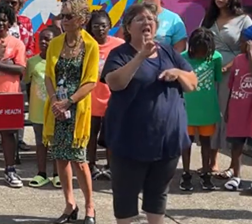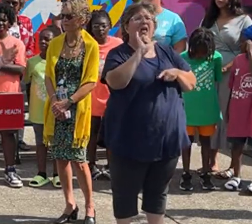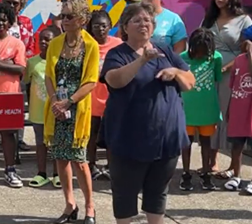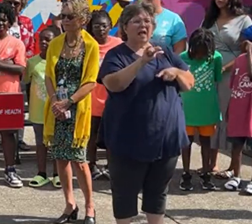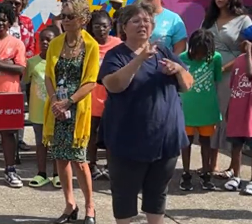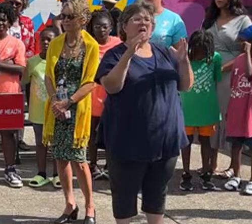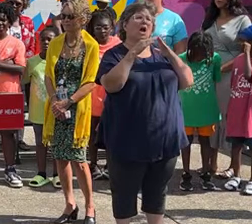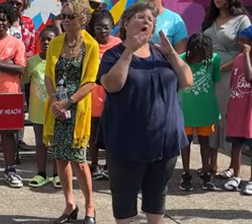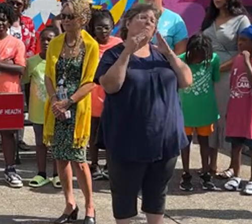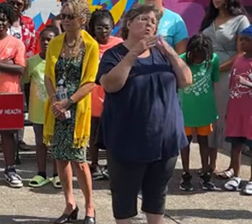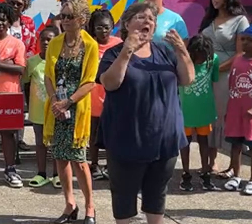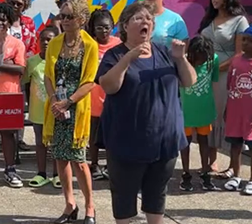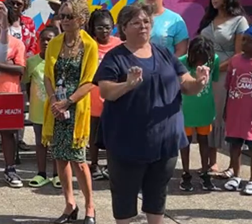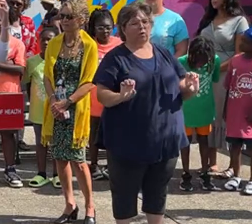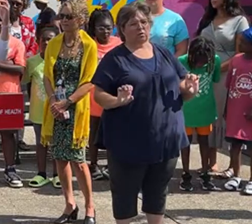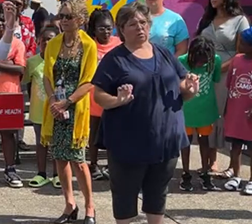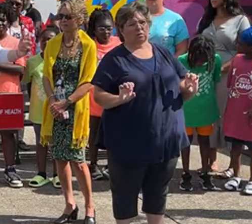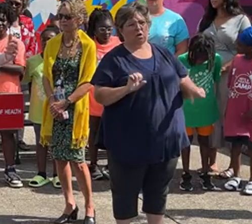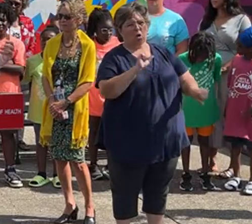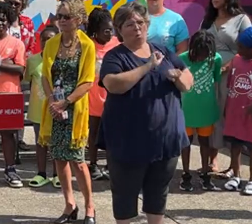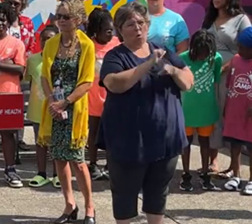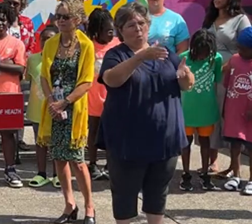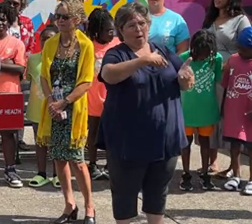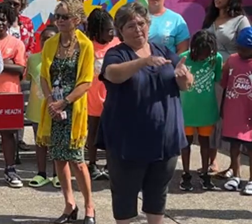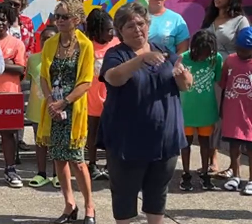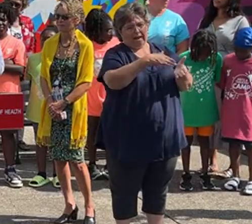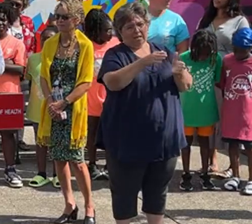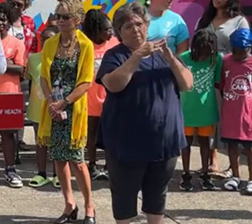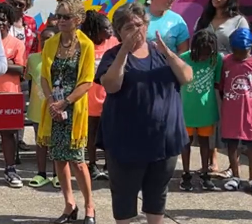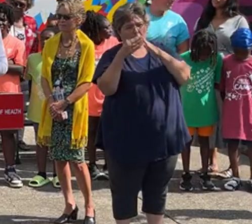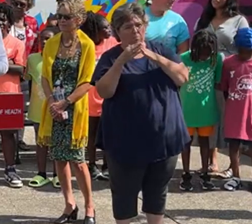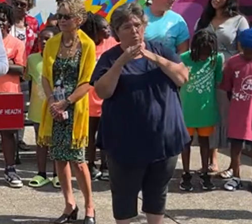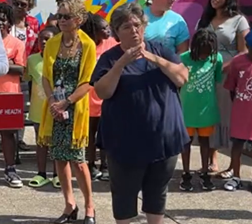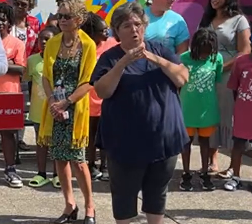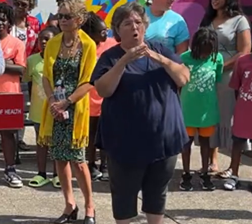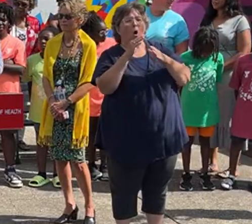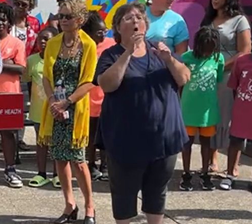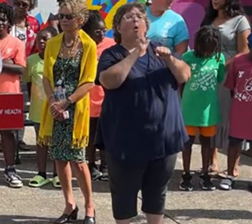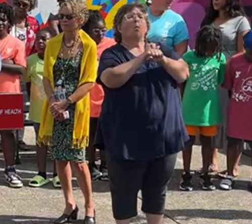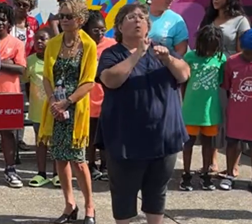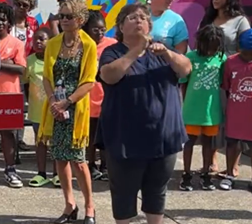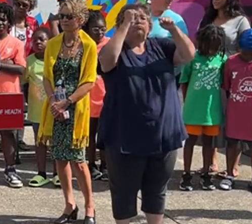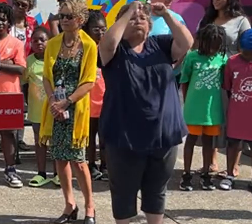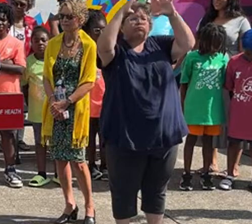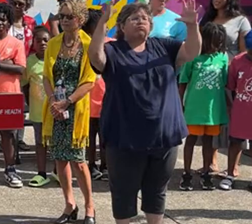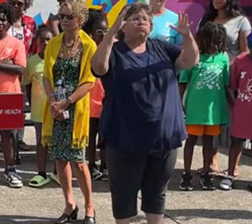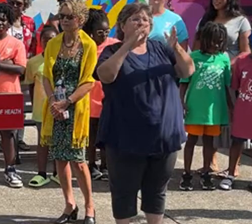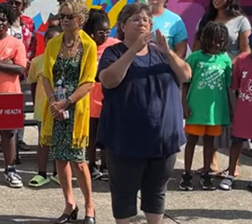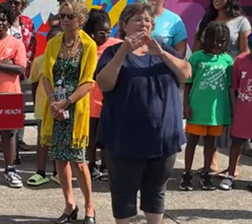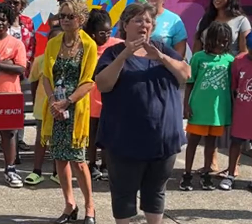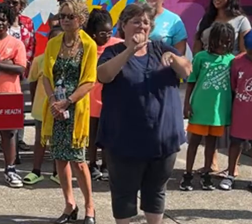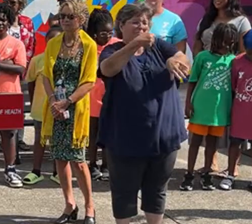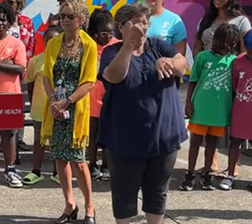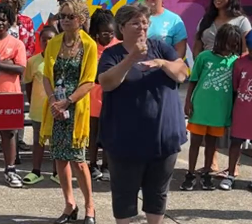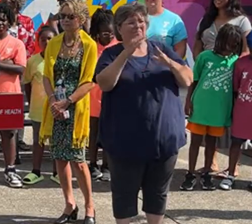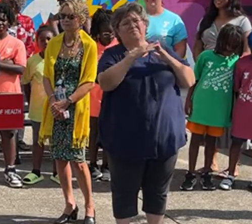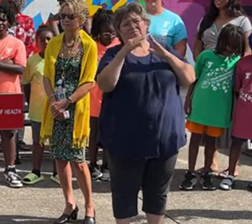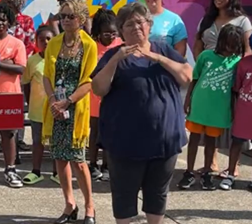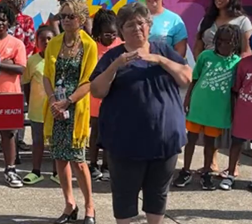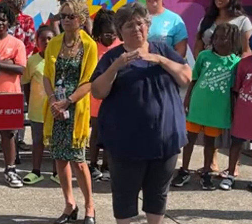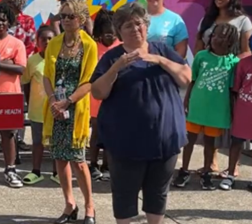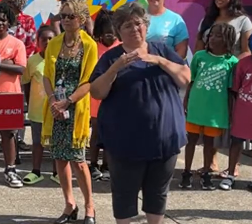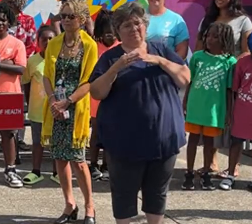a community effort. The work was painted by the community, the work was envisioned by the community, and it's being put up by the community.